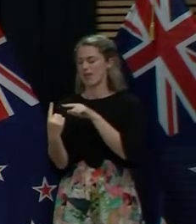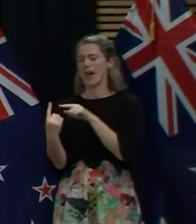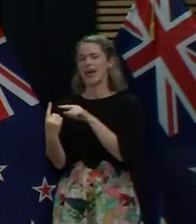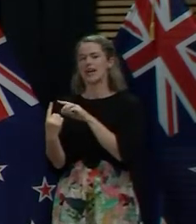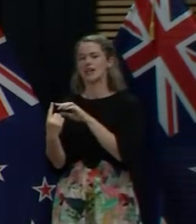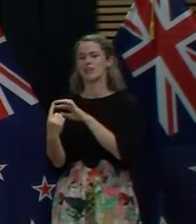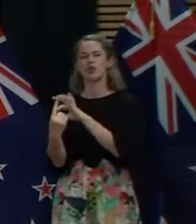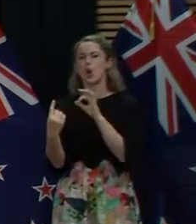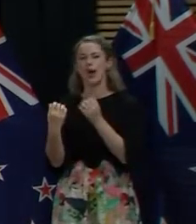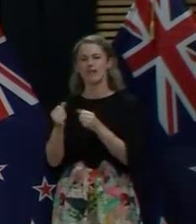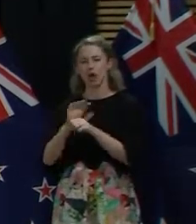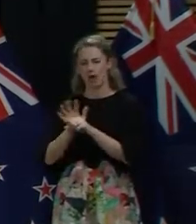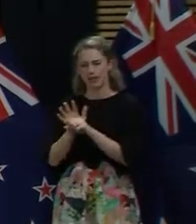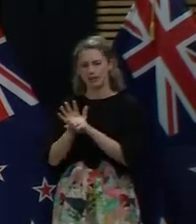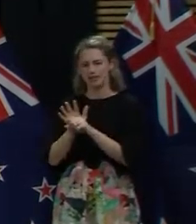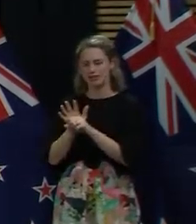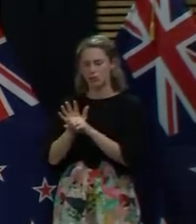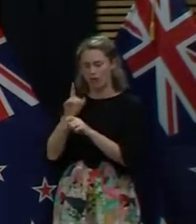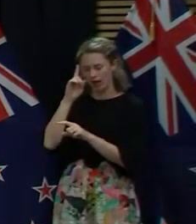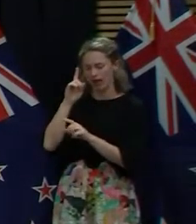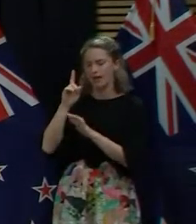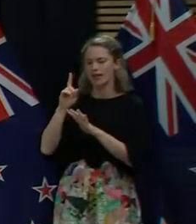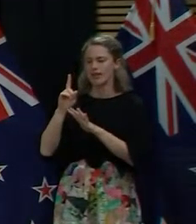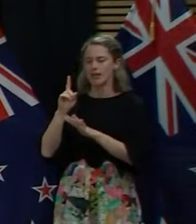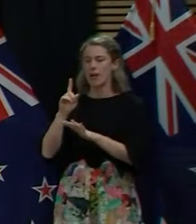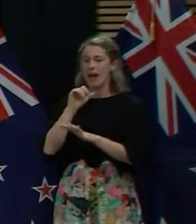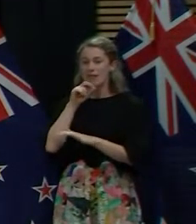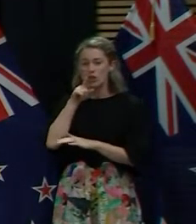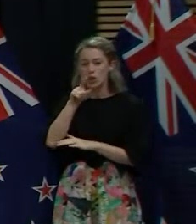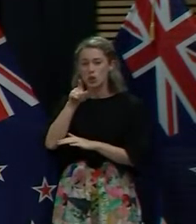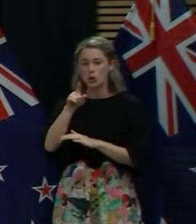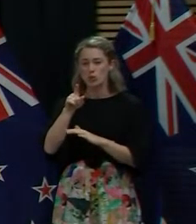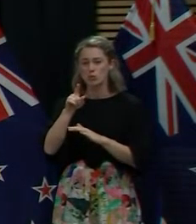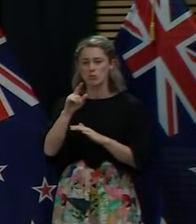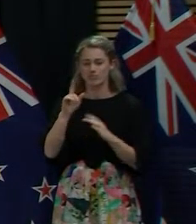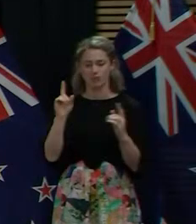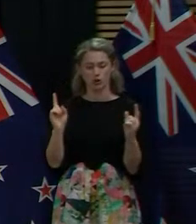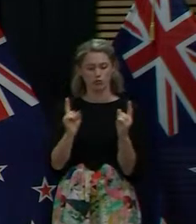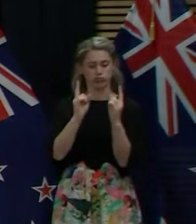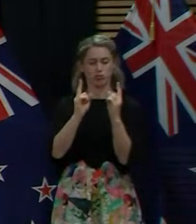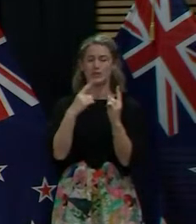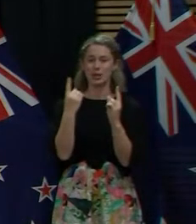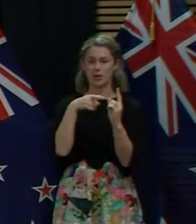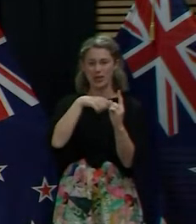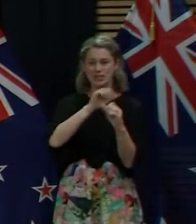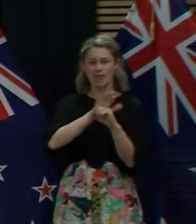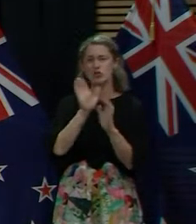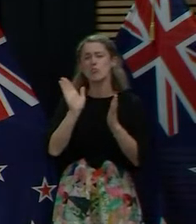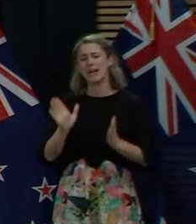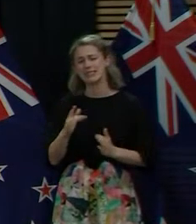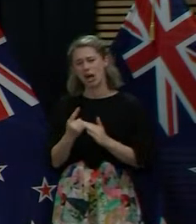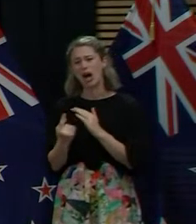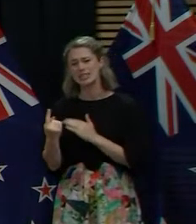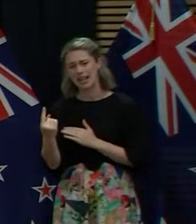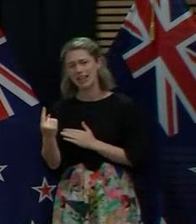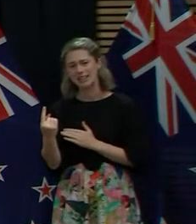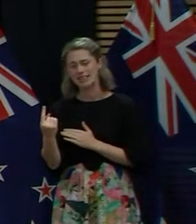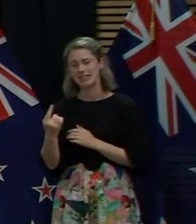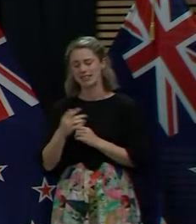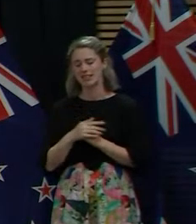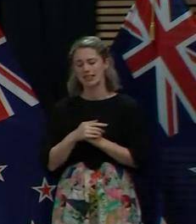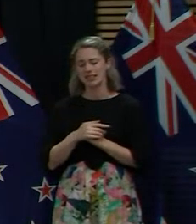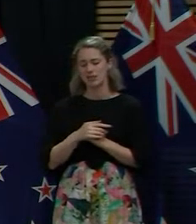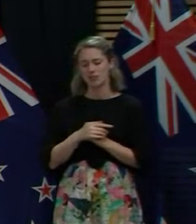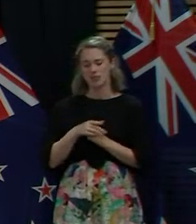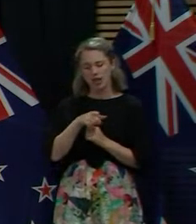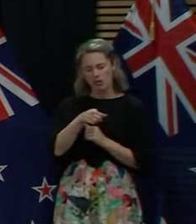undertaken. And I guess it just reiterates the importance of anyone who is a close contact does need to be isolating, and of course there will be follow-up with